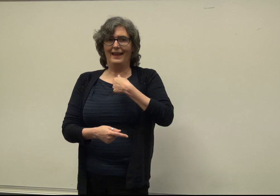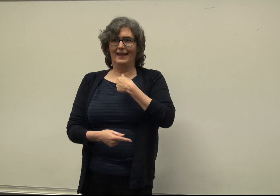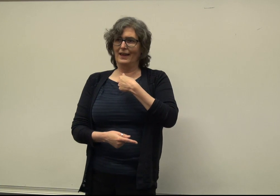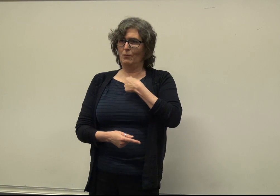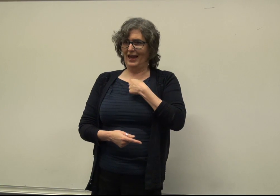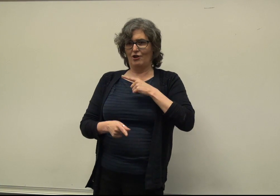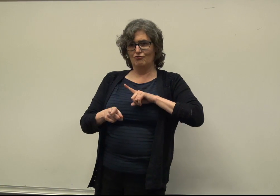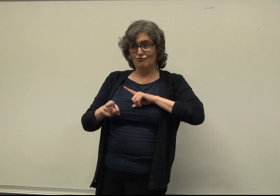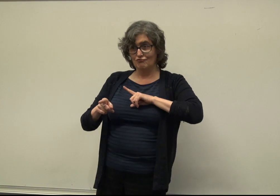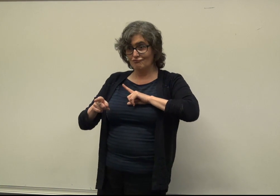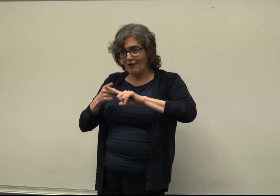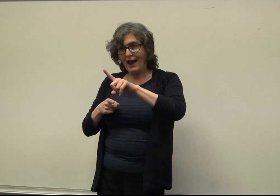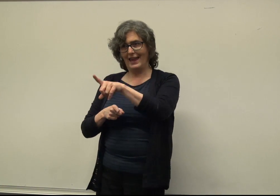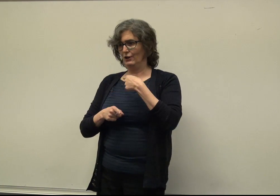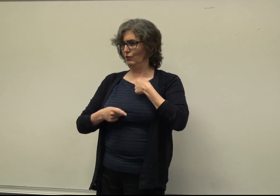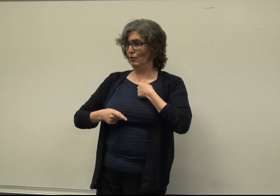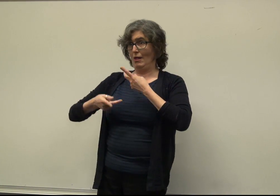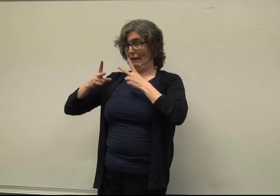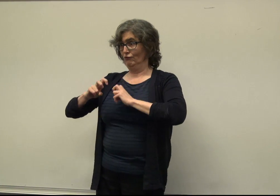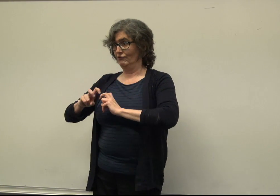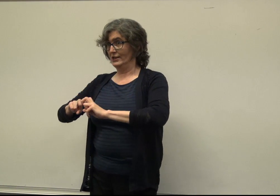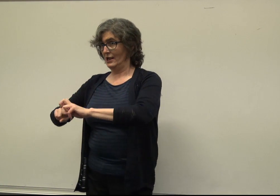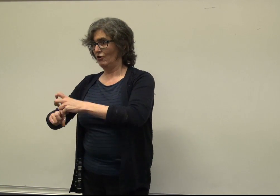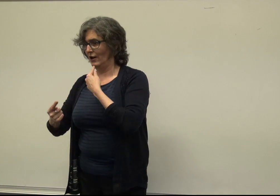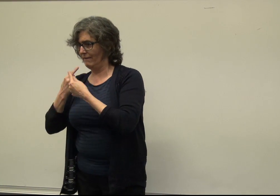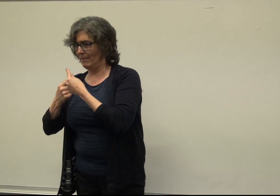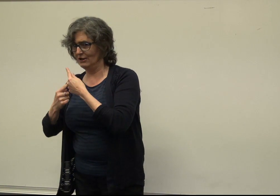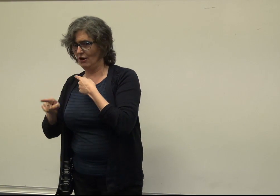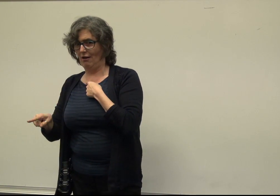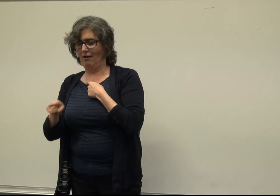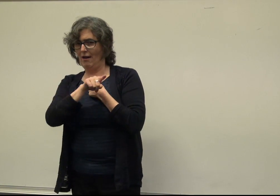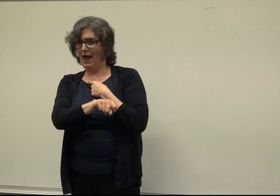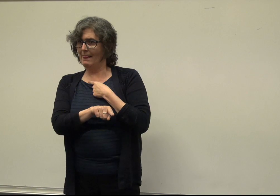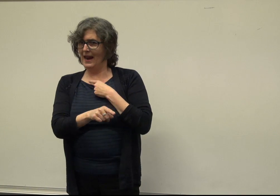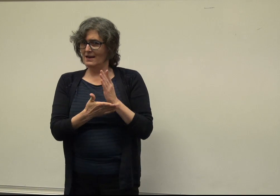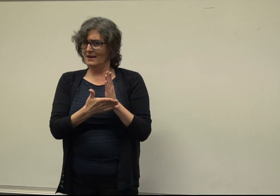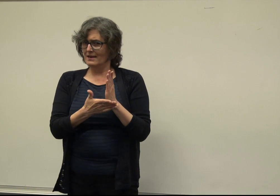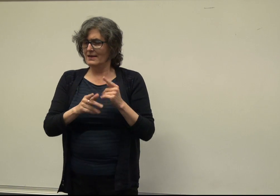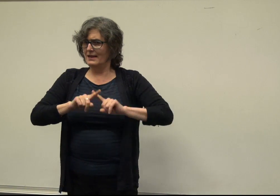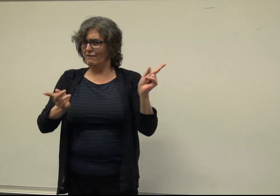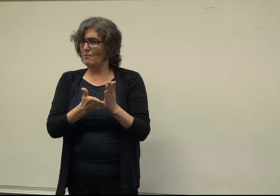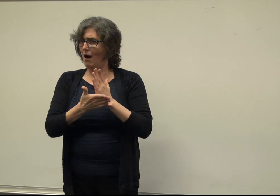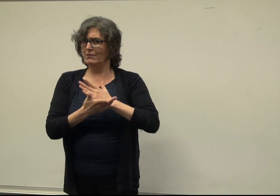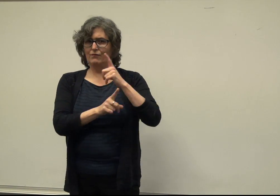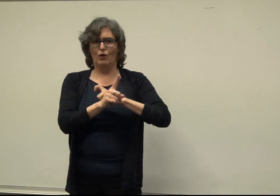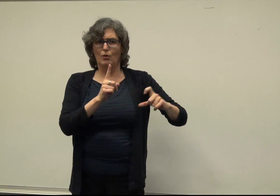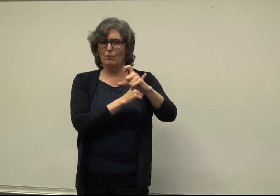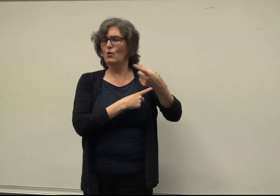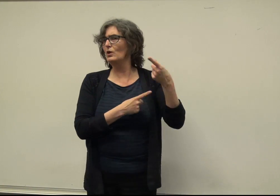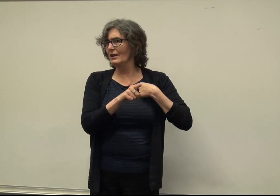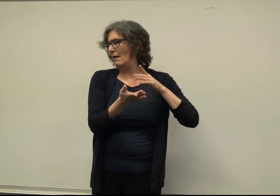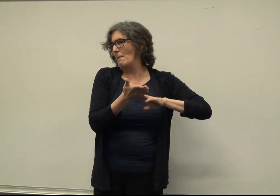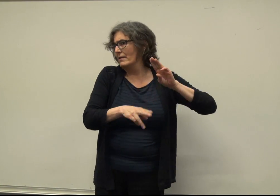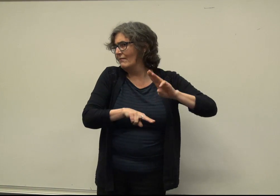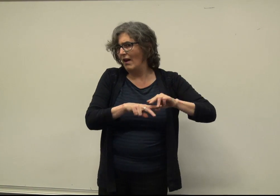between research and different sectors of the community. And this is why I founded Bilingualism Matters several years